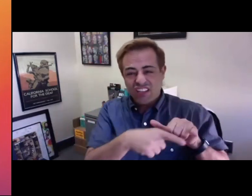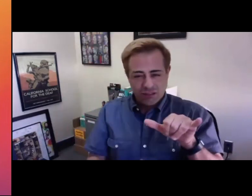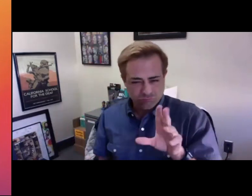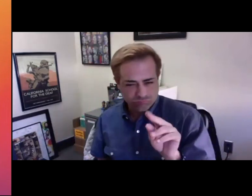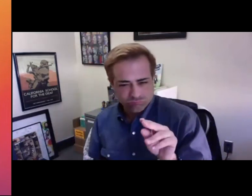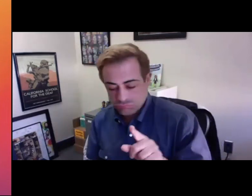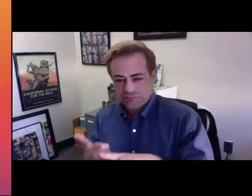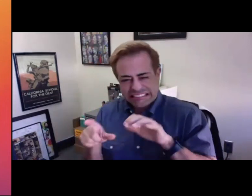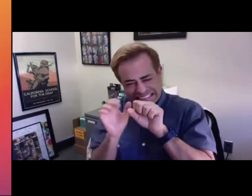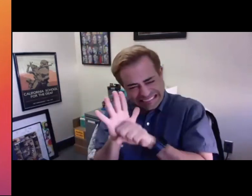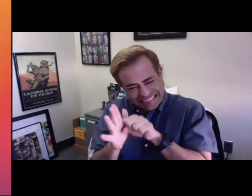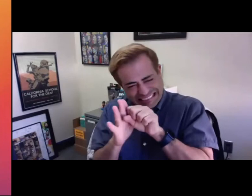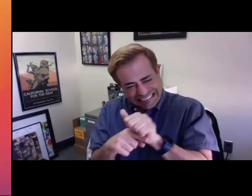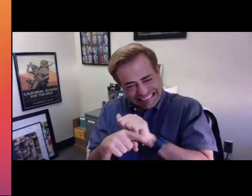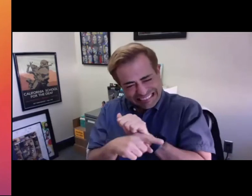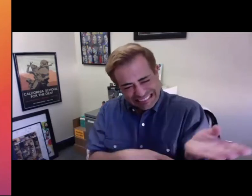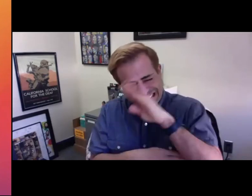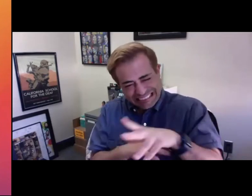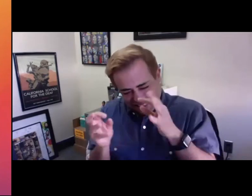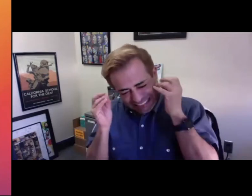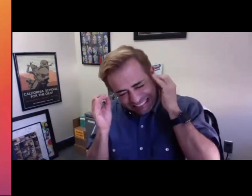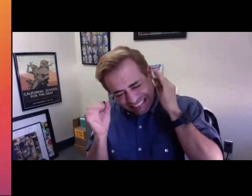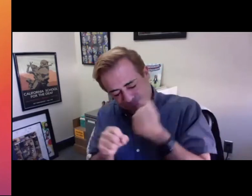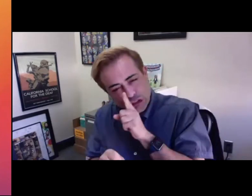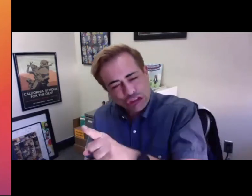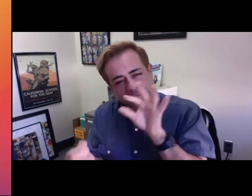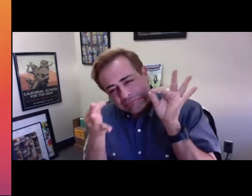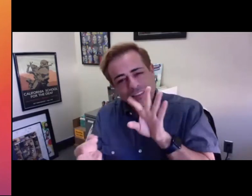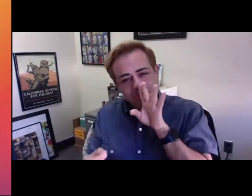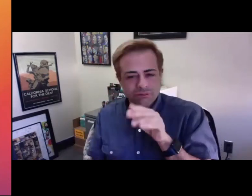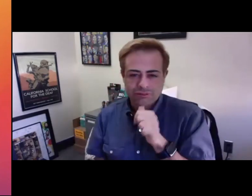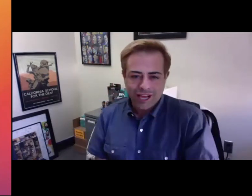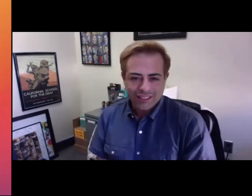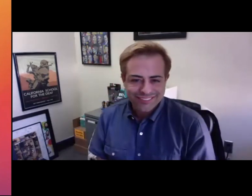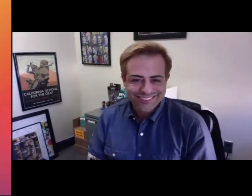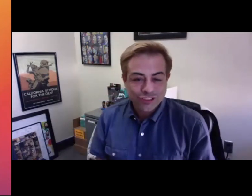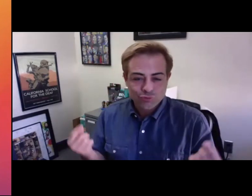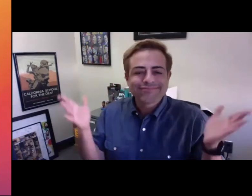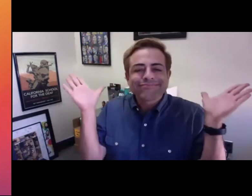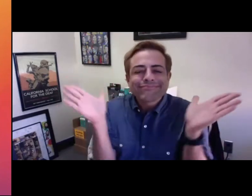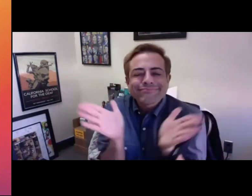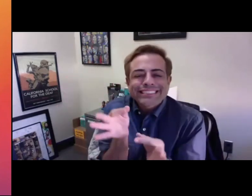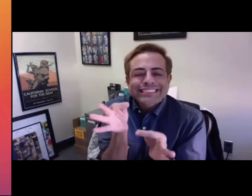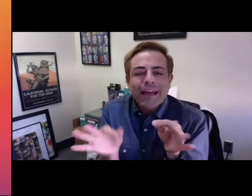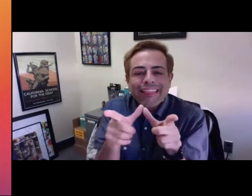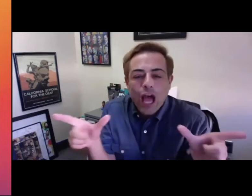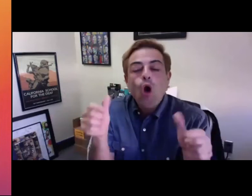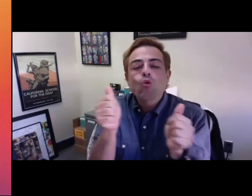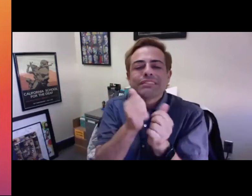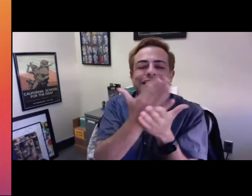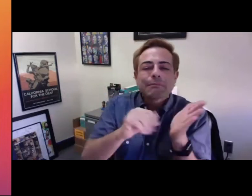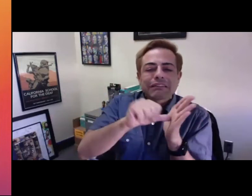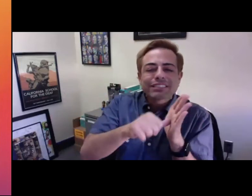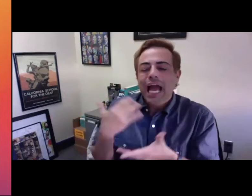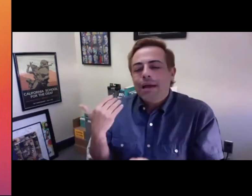baby and they don't speak to them like they do an adult. They don't use big words and make sure that the grammar and everything